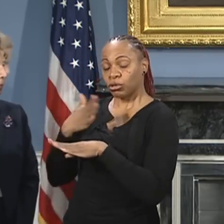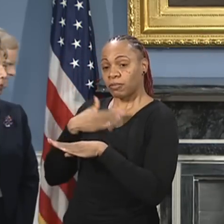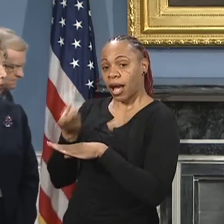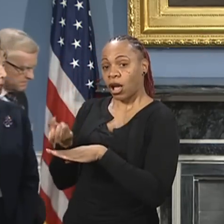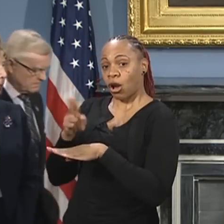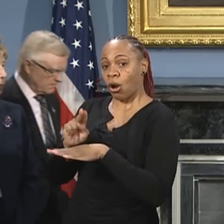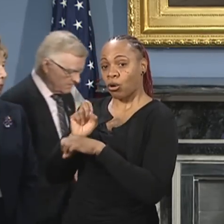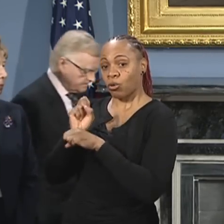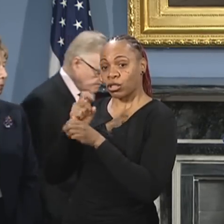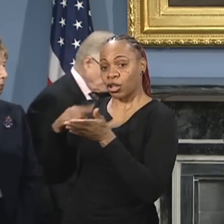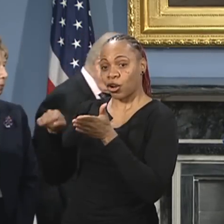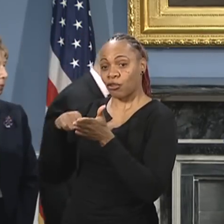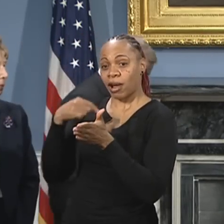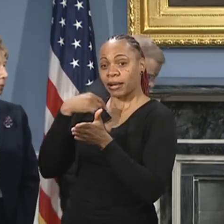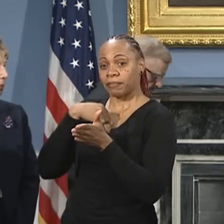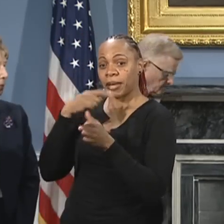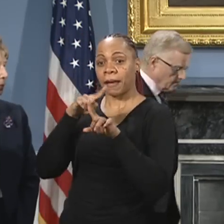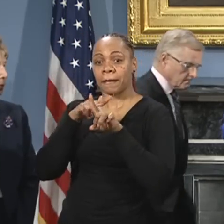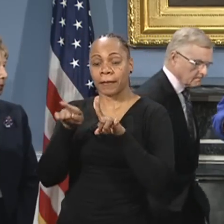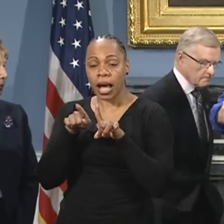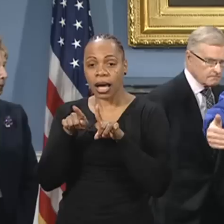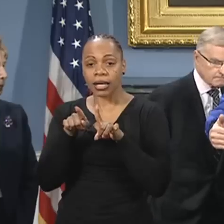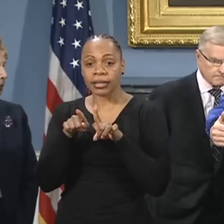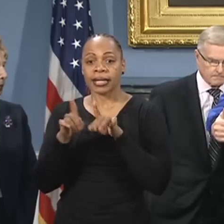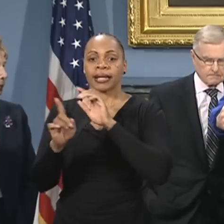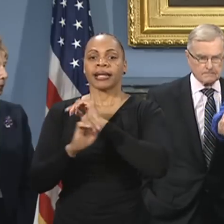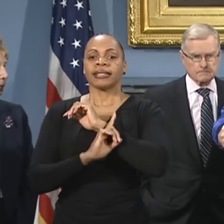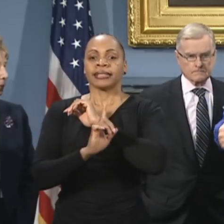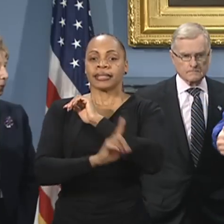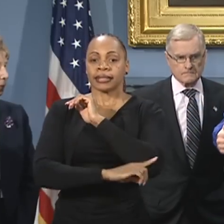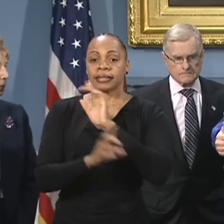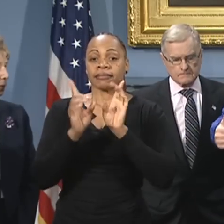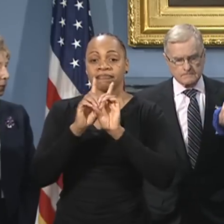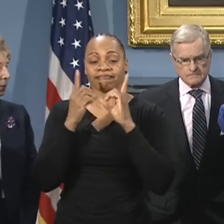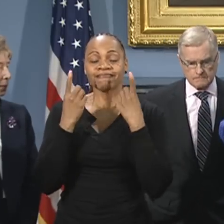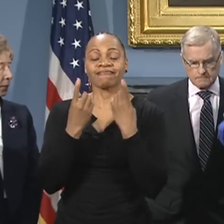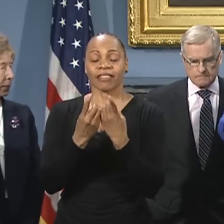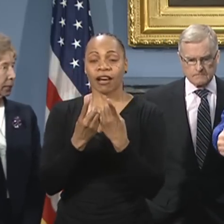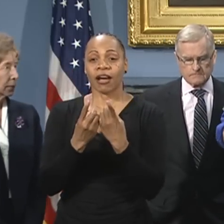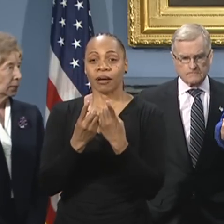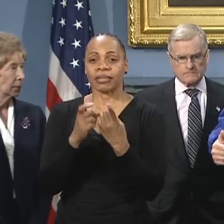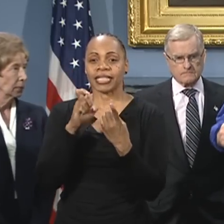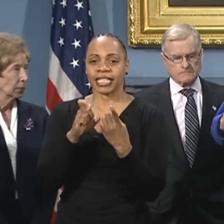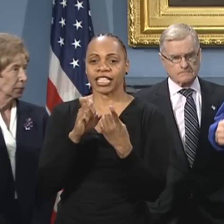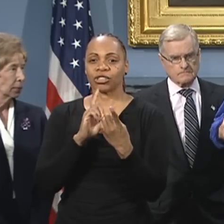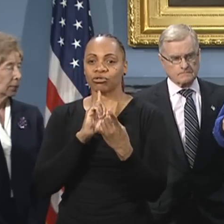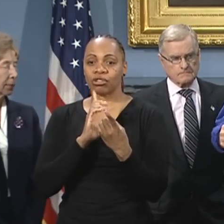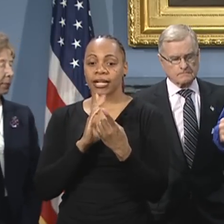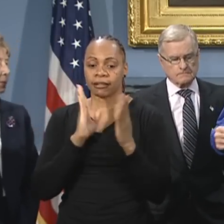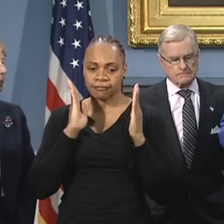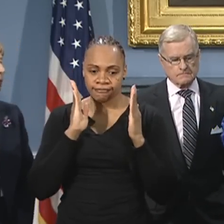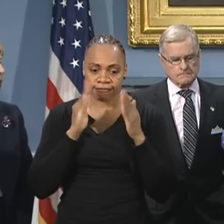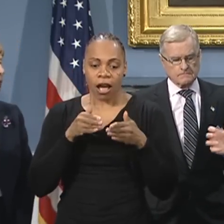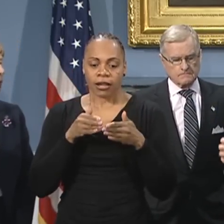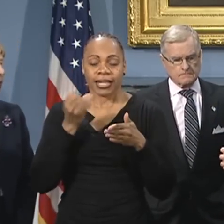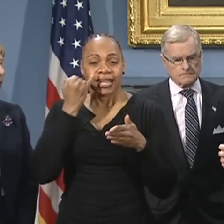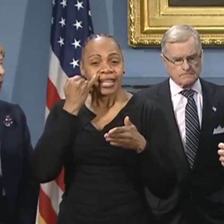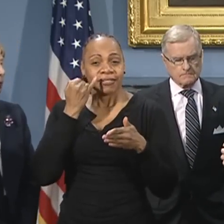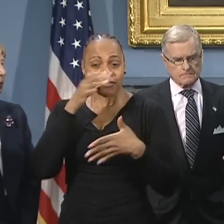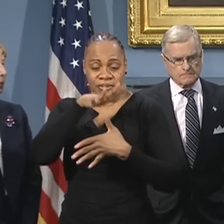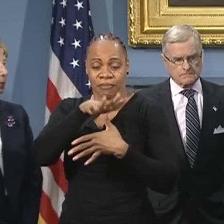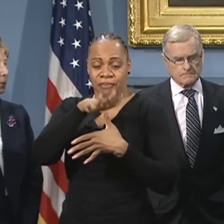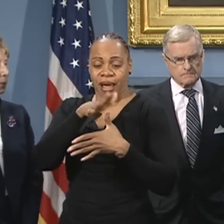expert, but in the beginning of the storm, Sanitation Department has to over-focus on the primary roads. If we can't get the primary roads to be very strong, nothing else